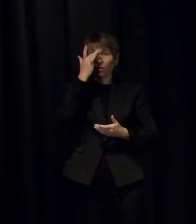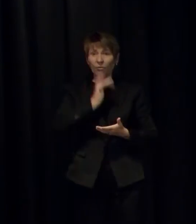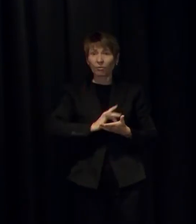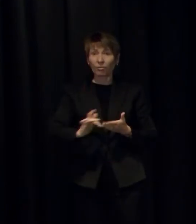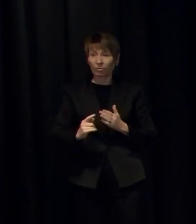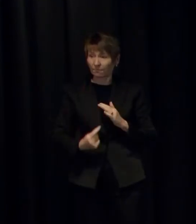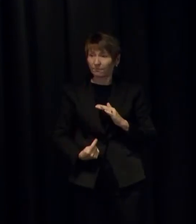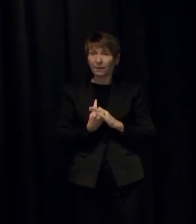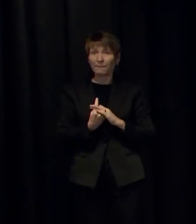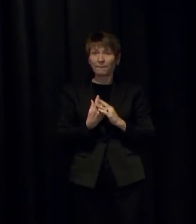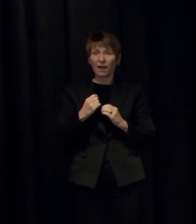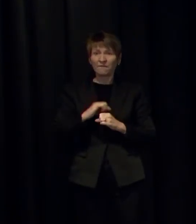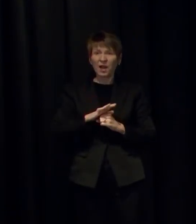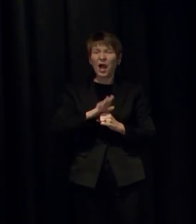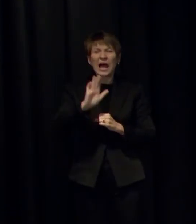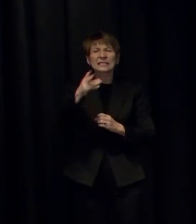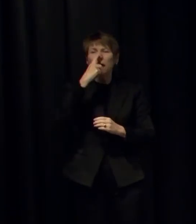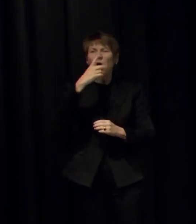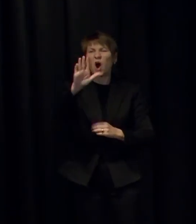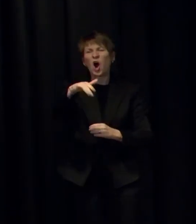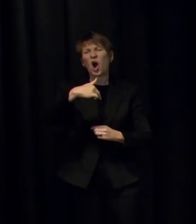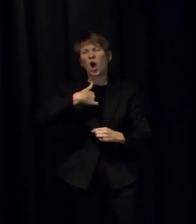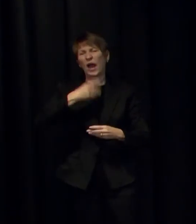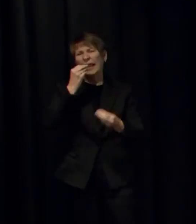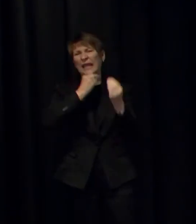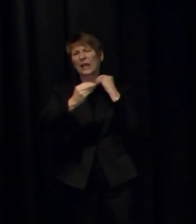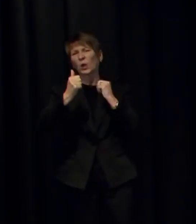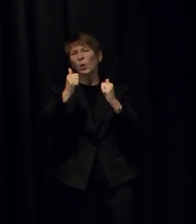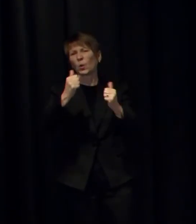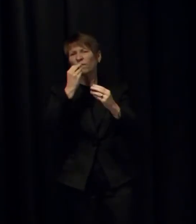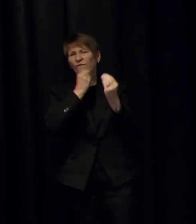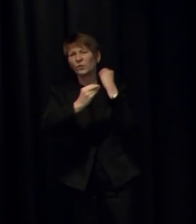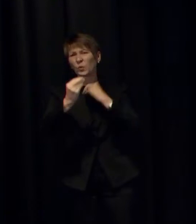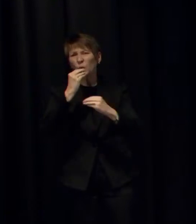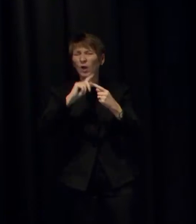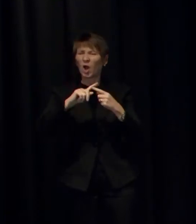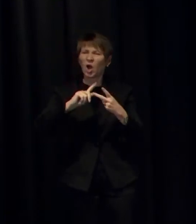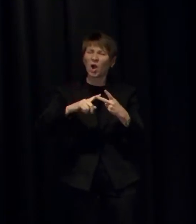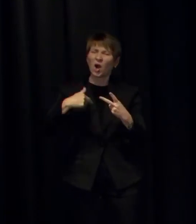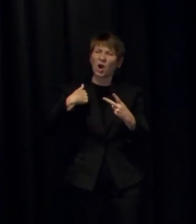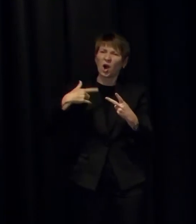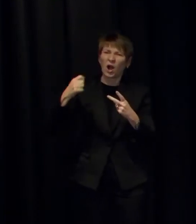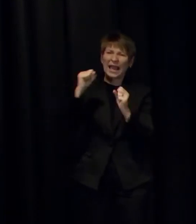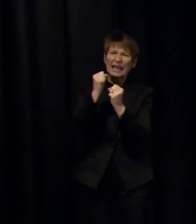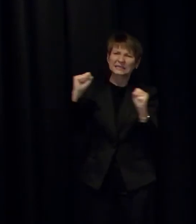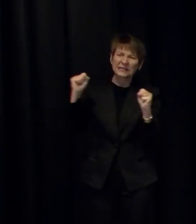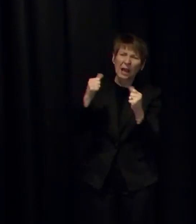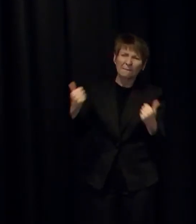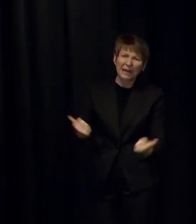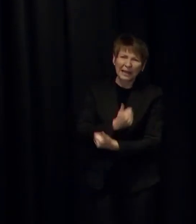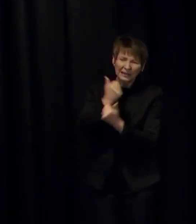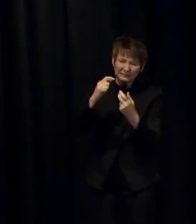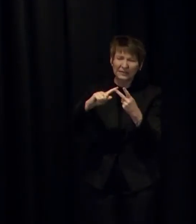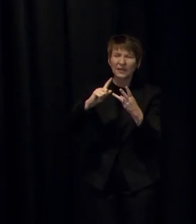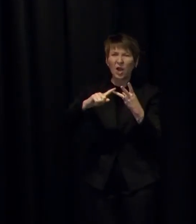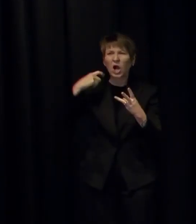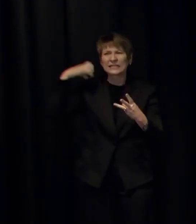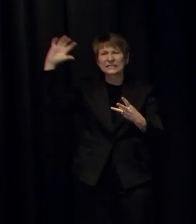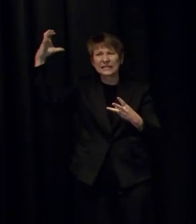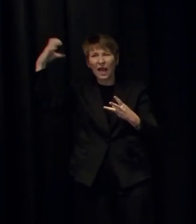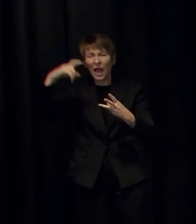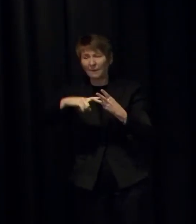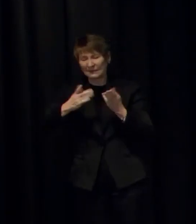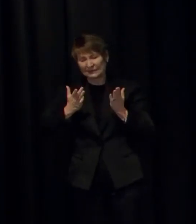get severe colds, that they eat well, that they exercise, that they get sunshine, are not